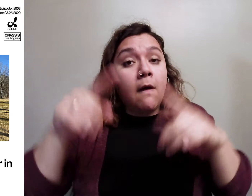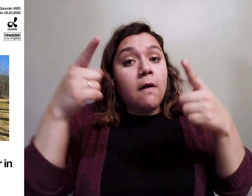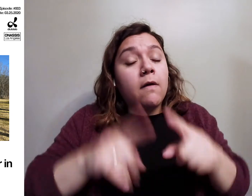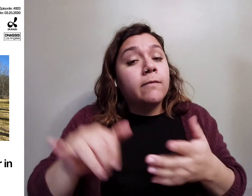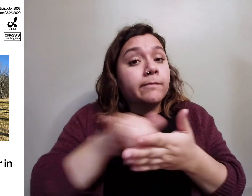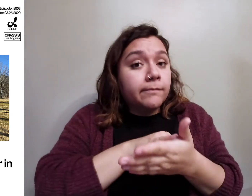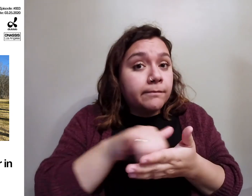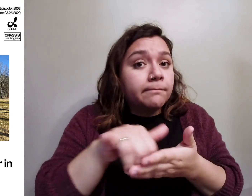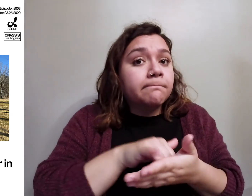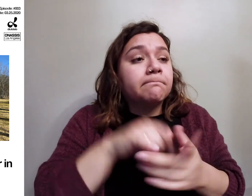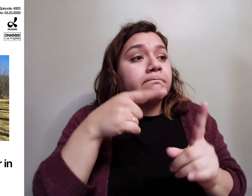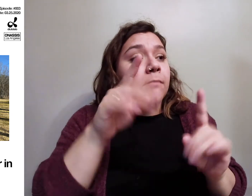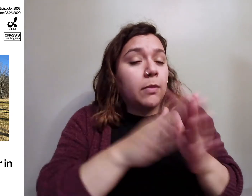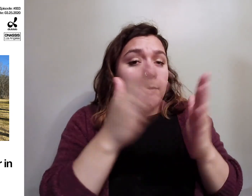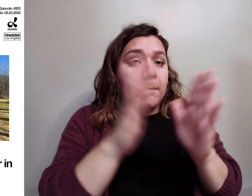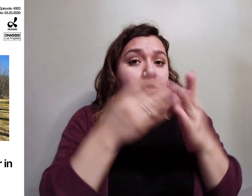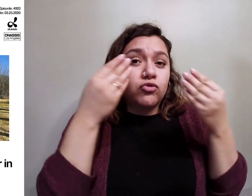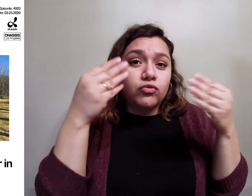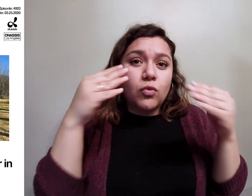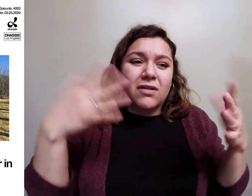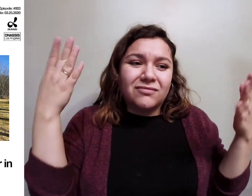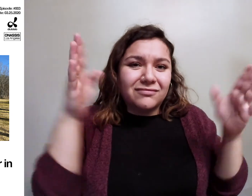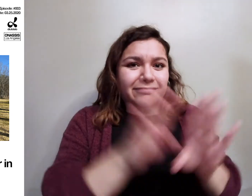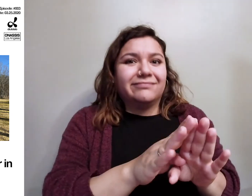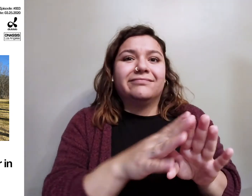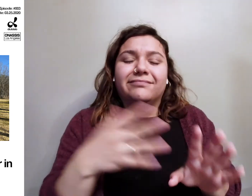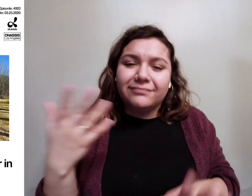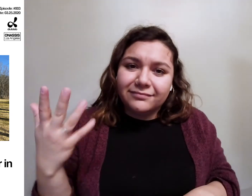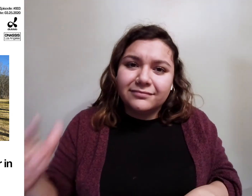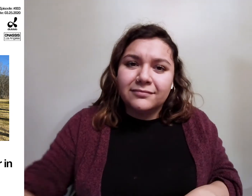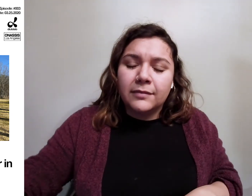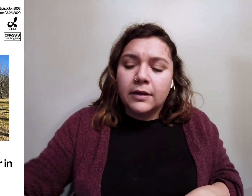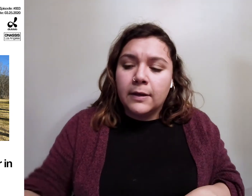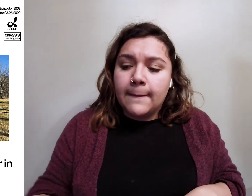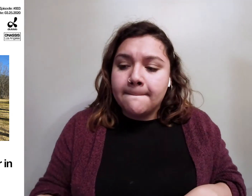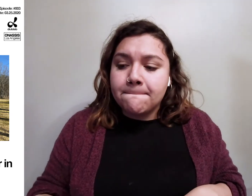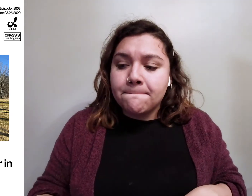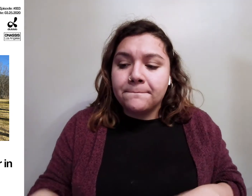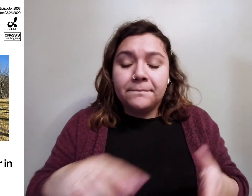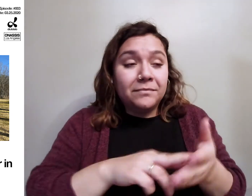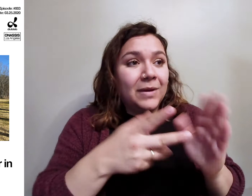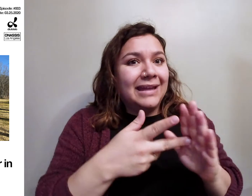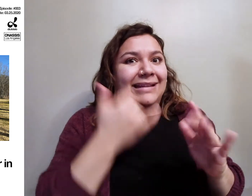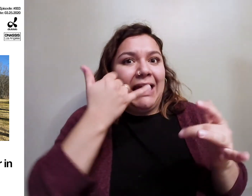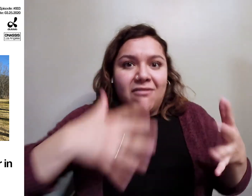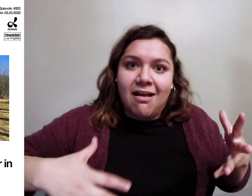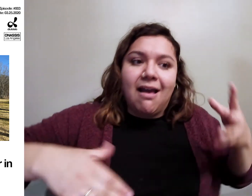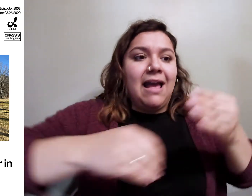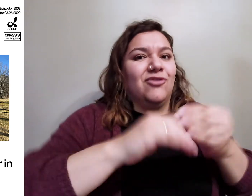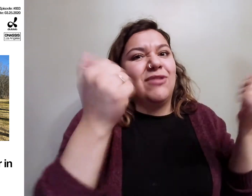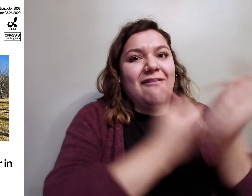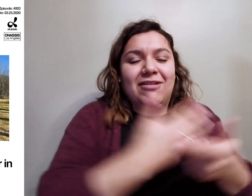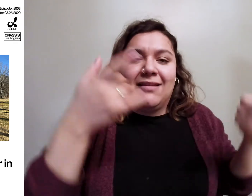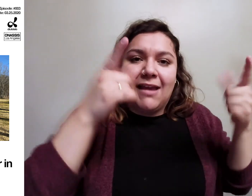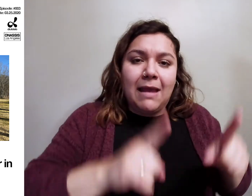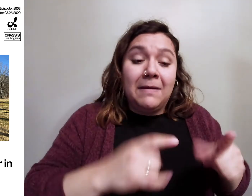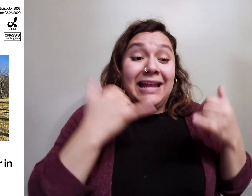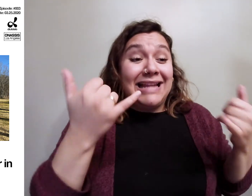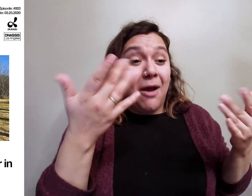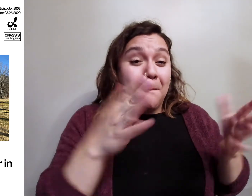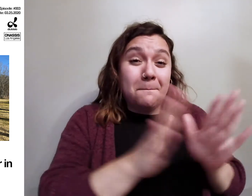will be browsing in bookstores. And you and I both love that photo from the London Blitz of the